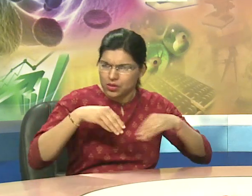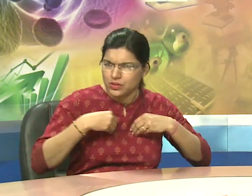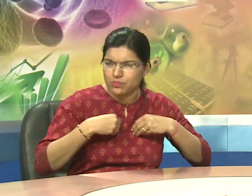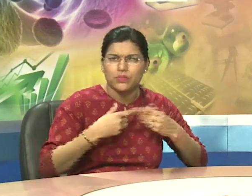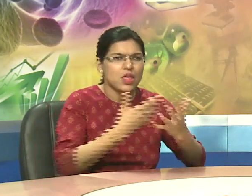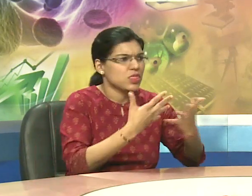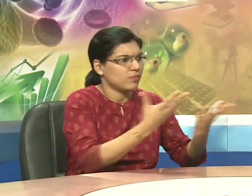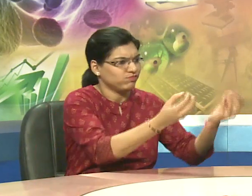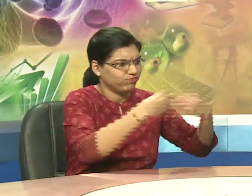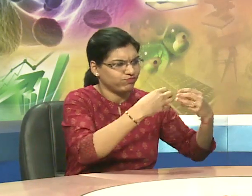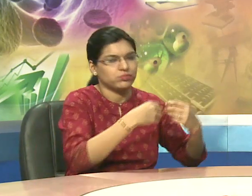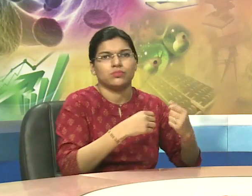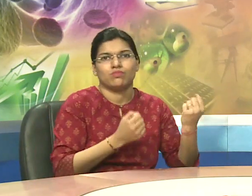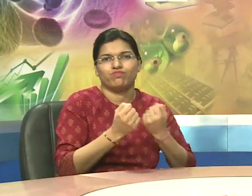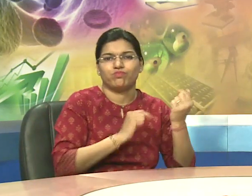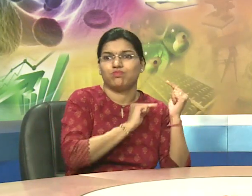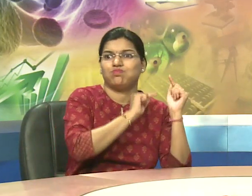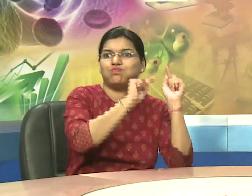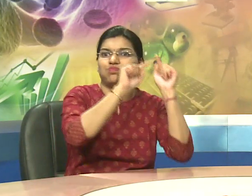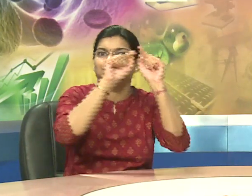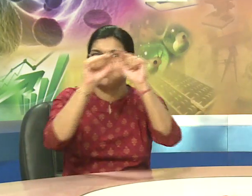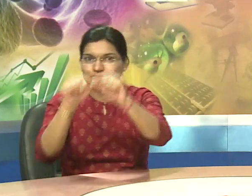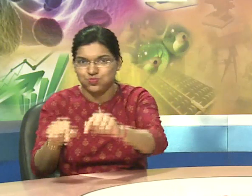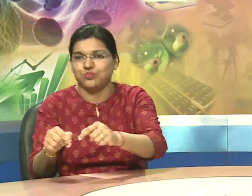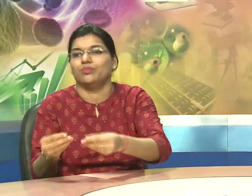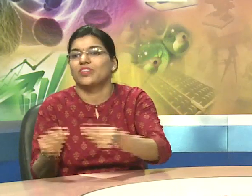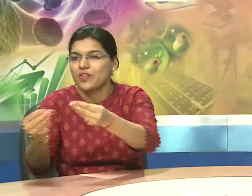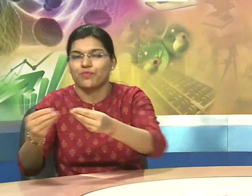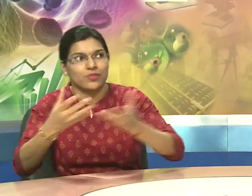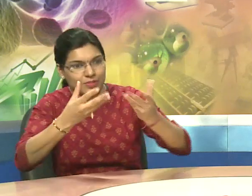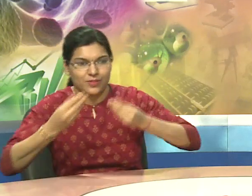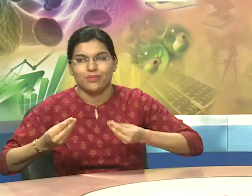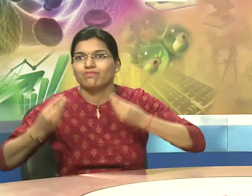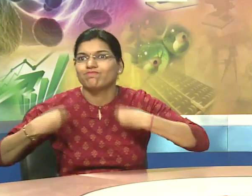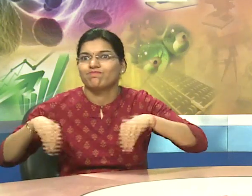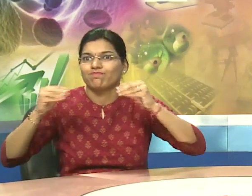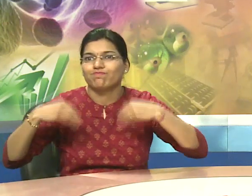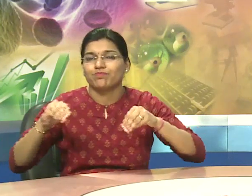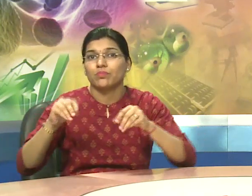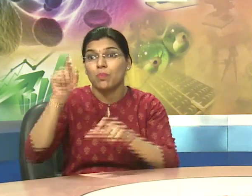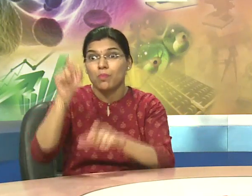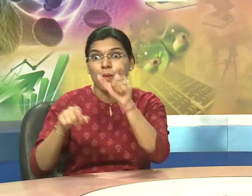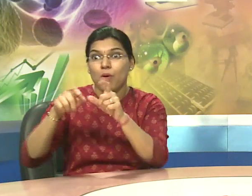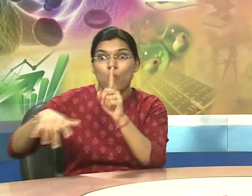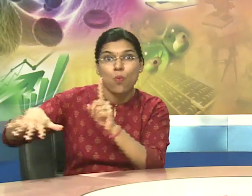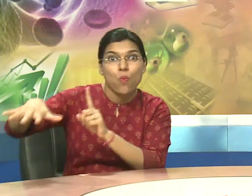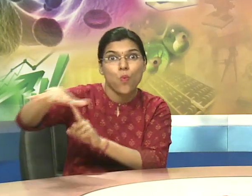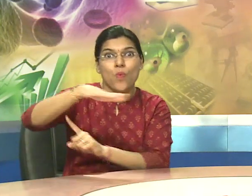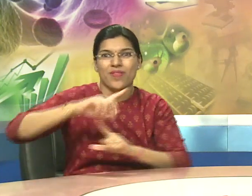coffee in the village. How they will get it? The transportation of coffee from town to